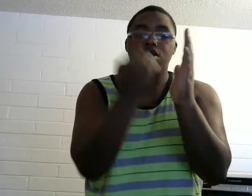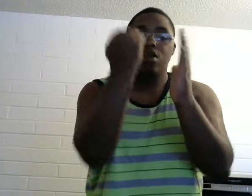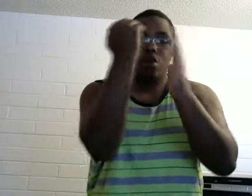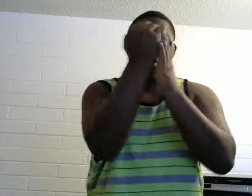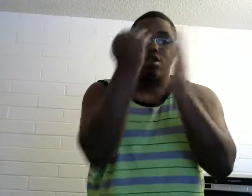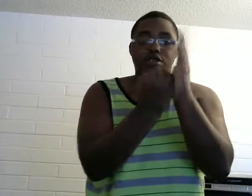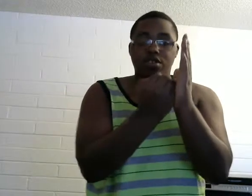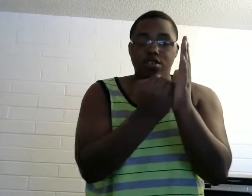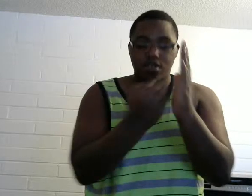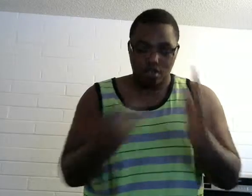course,